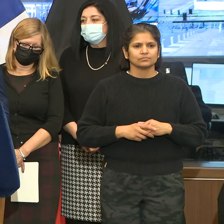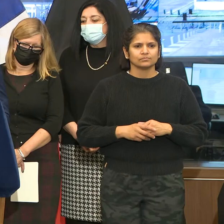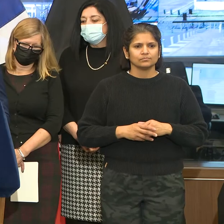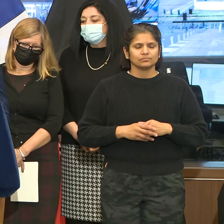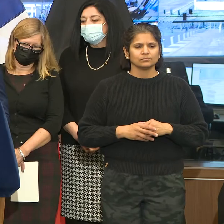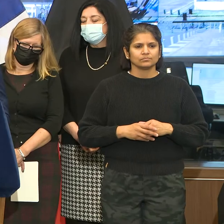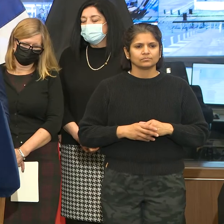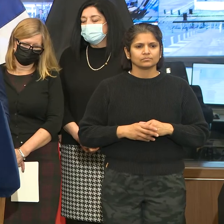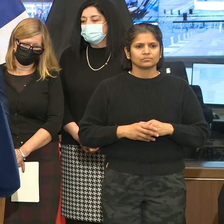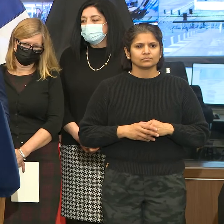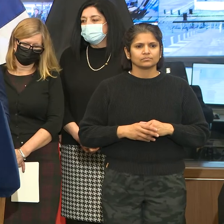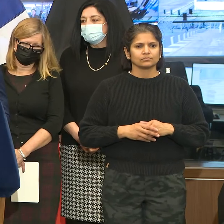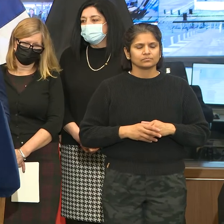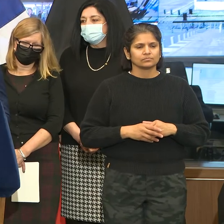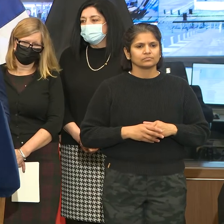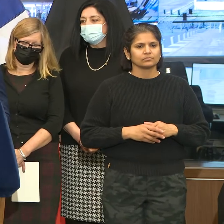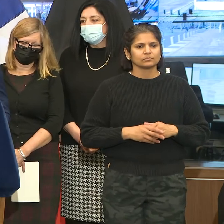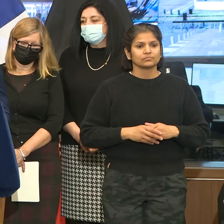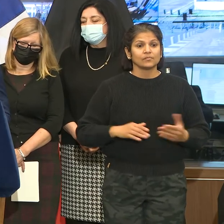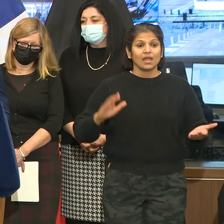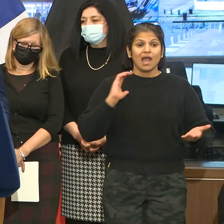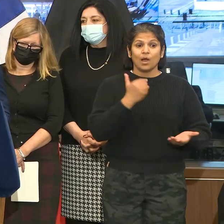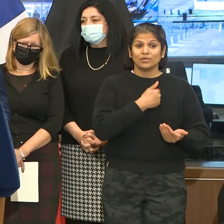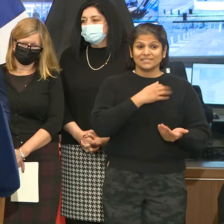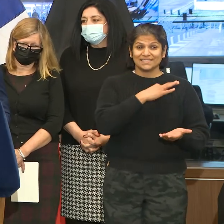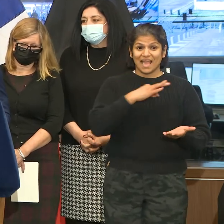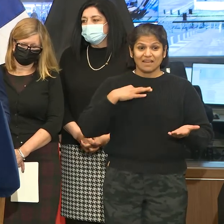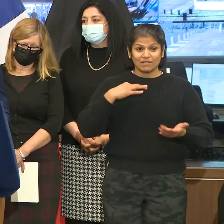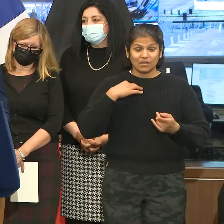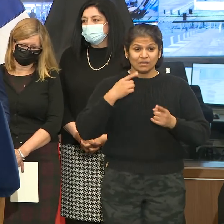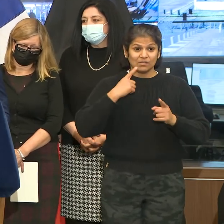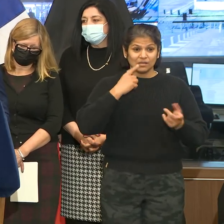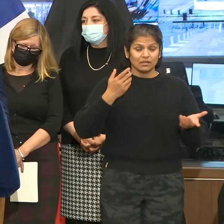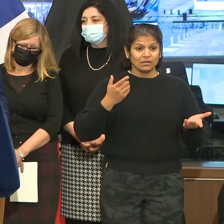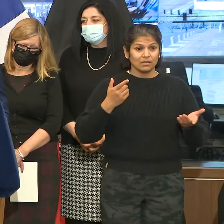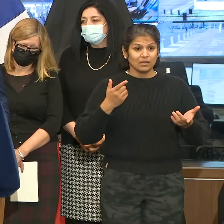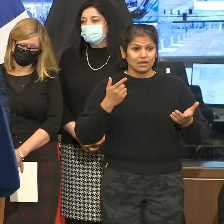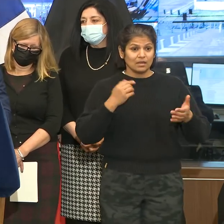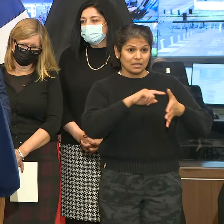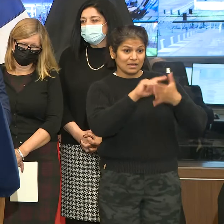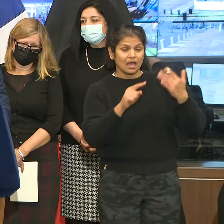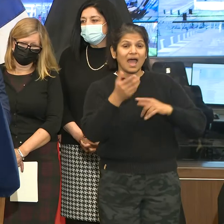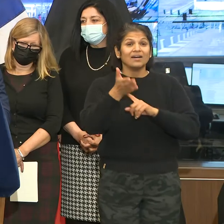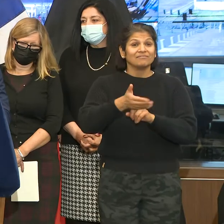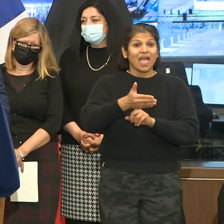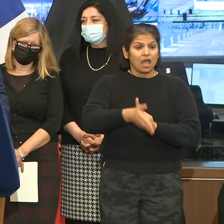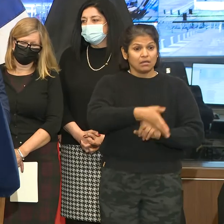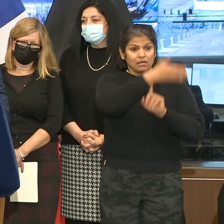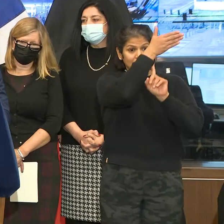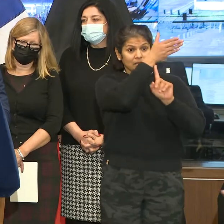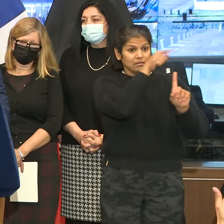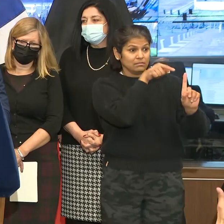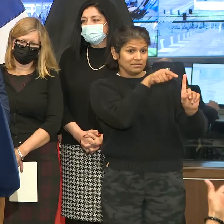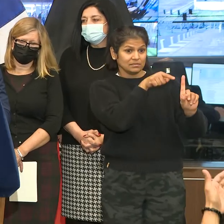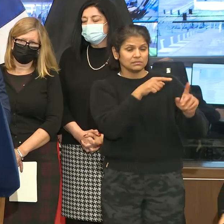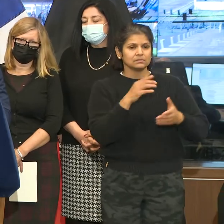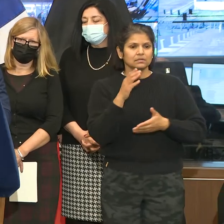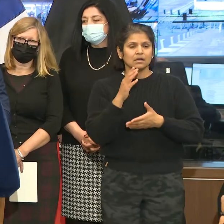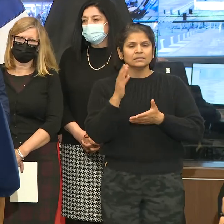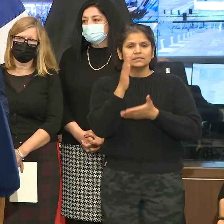half staff today. We've lowered them because we lost a member of the New York City Bravest. Jesse